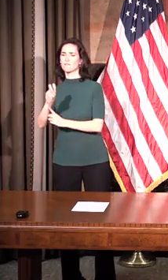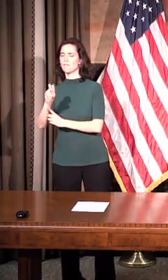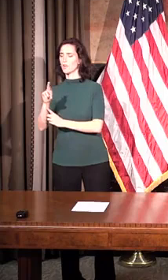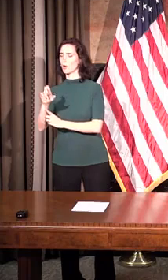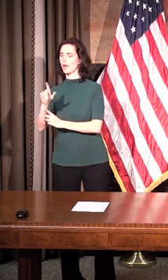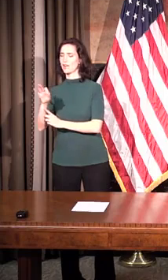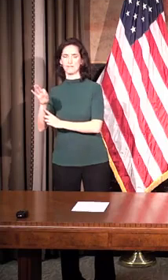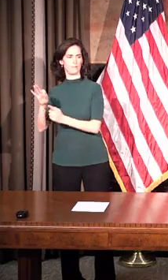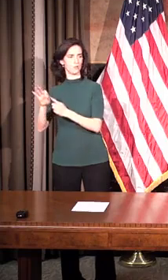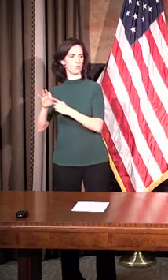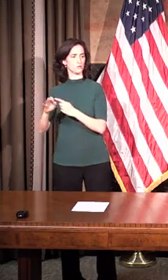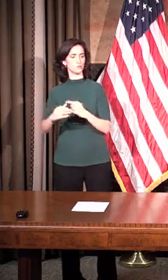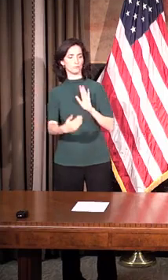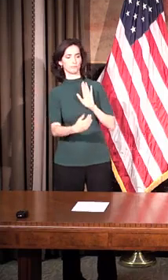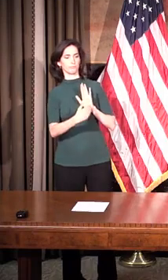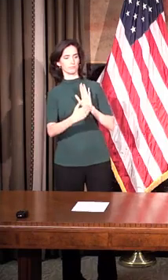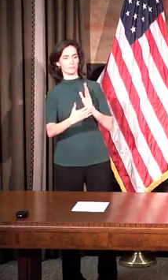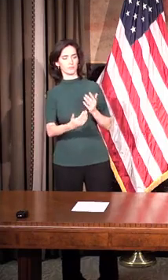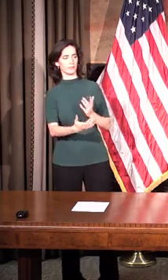filed. It'll be filed today. I